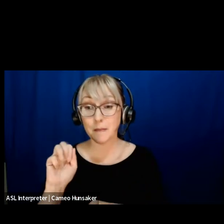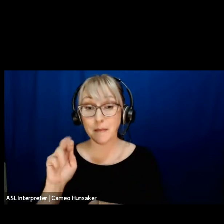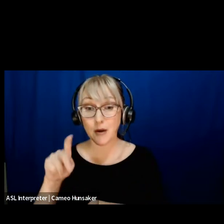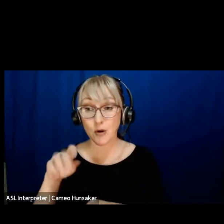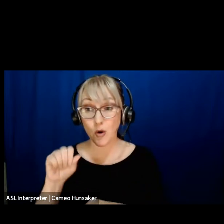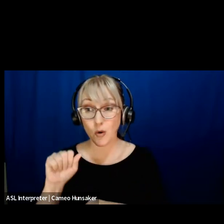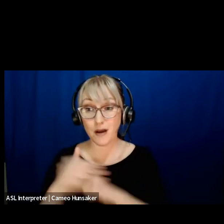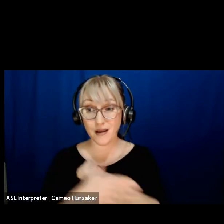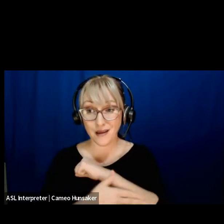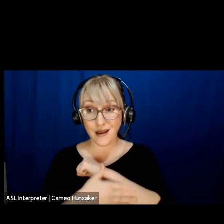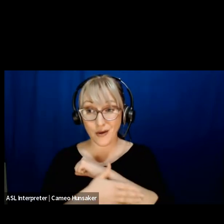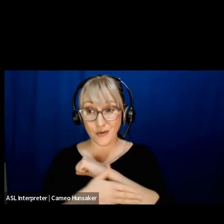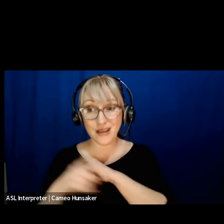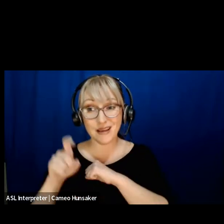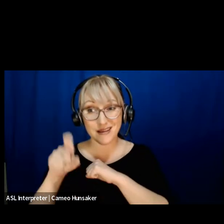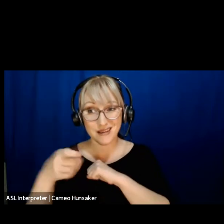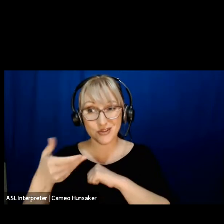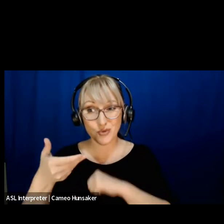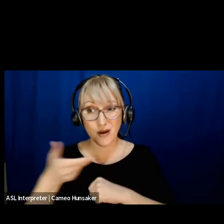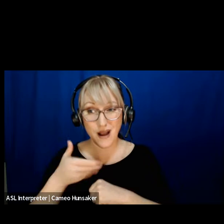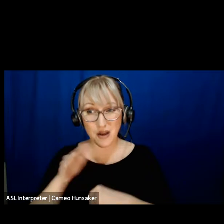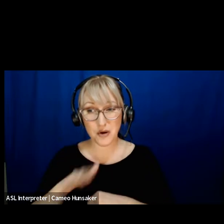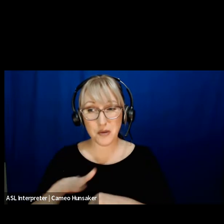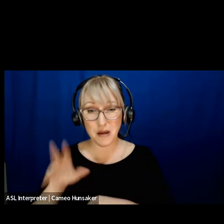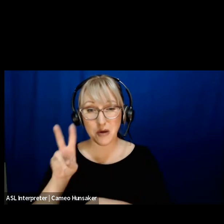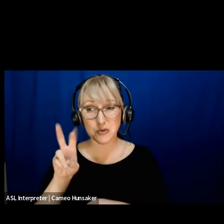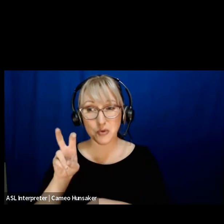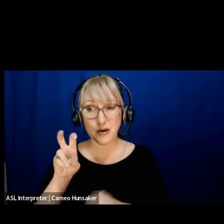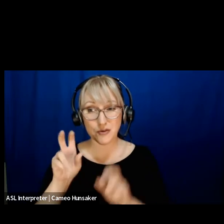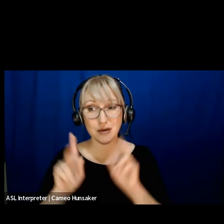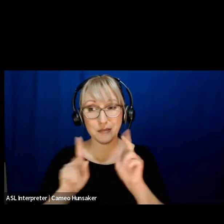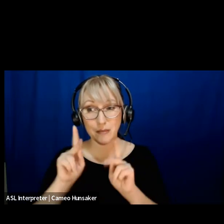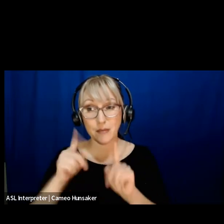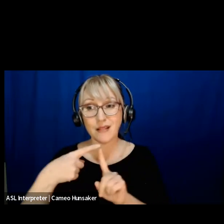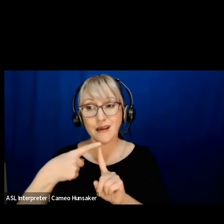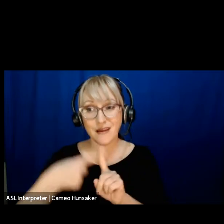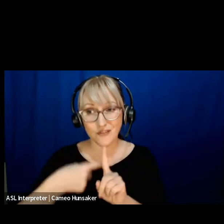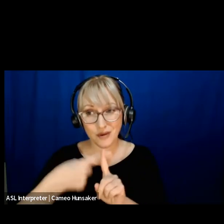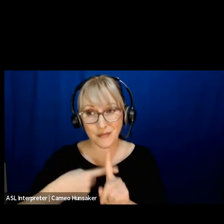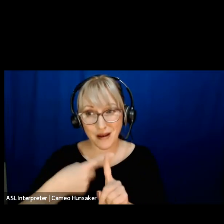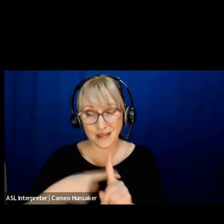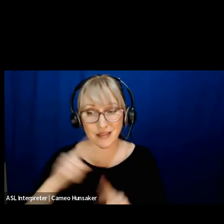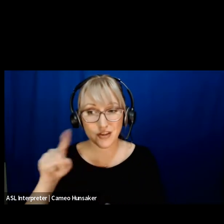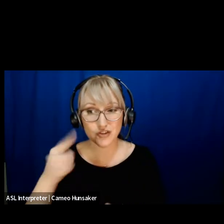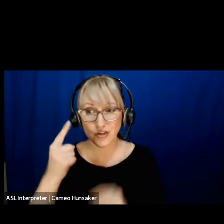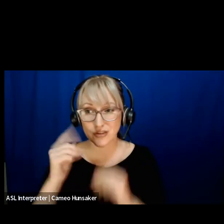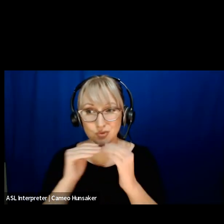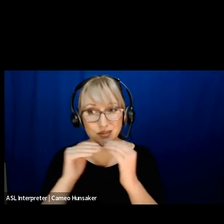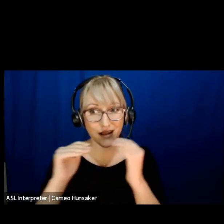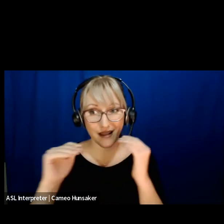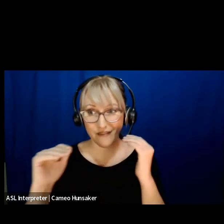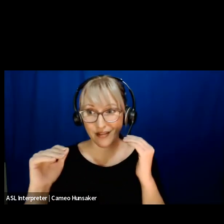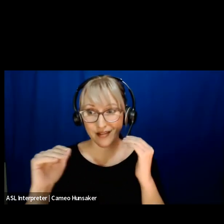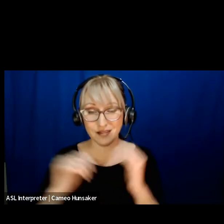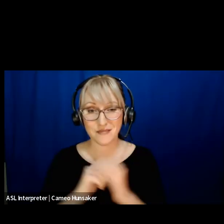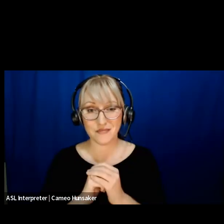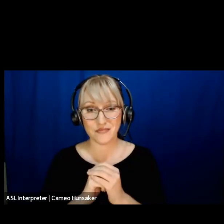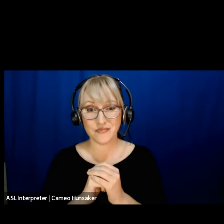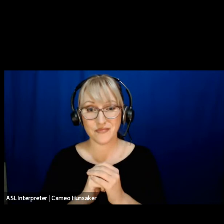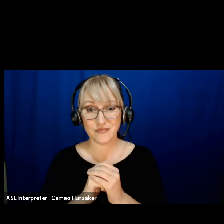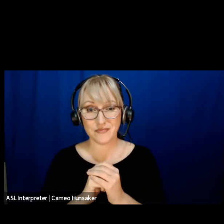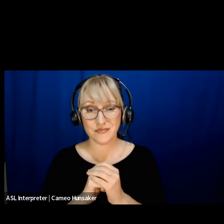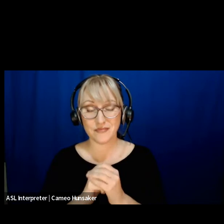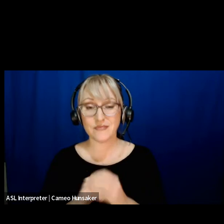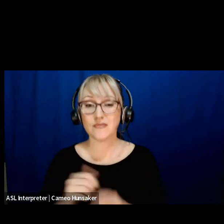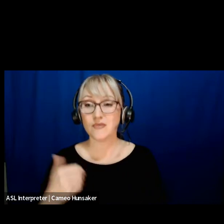average 200 people every month just to stay level. But we have about